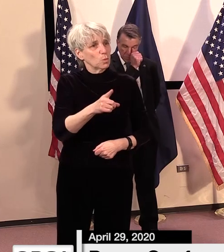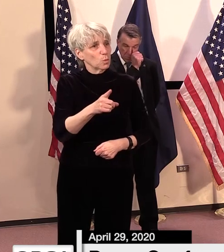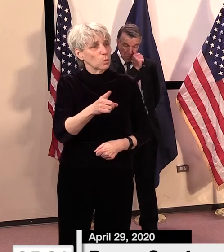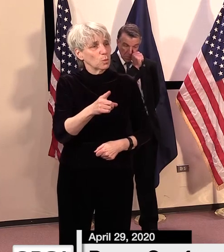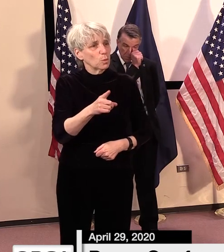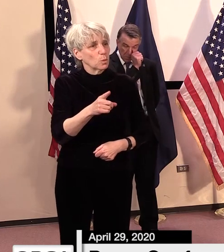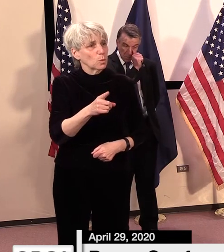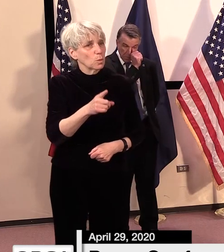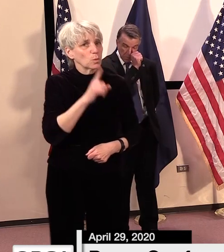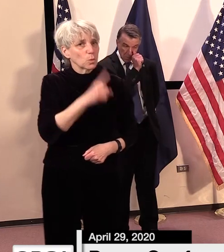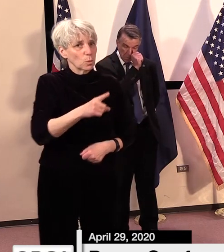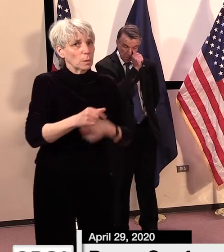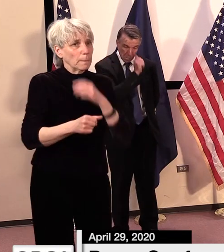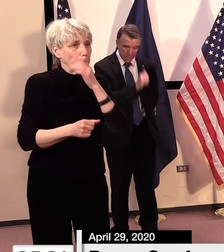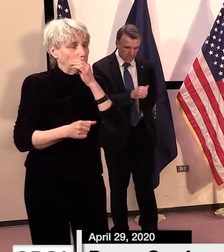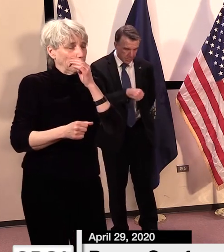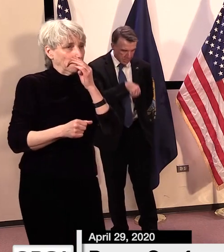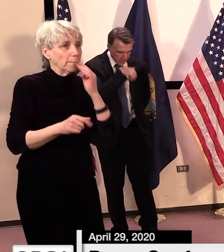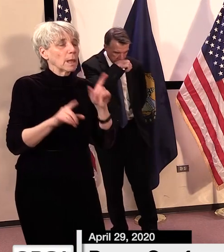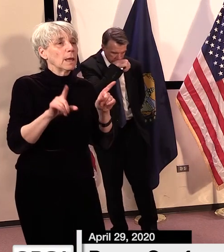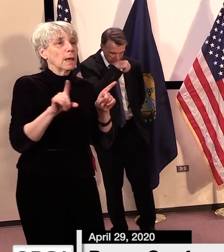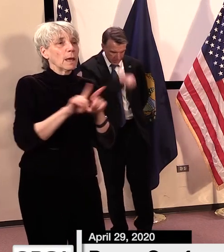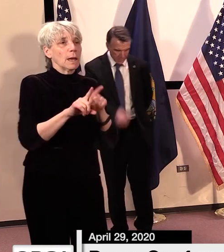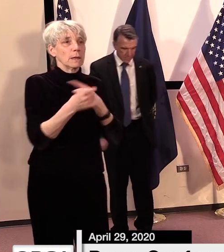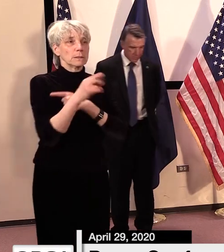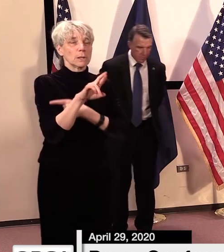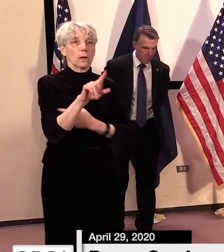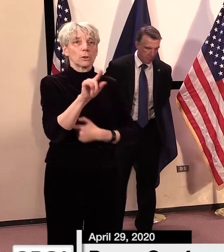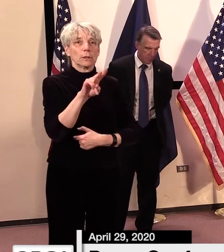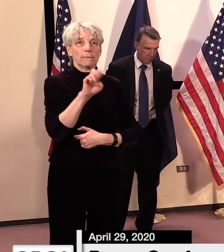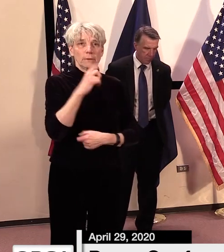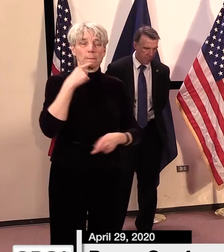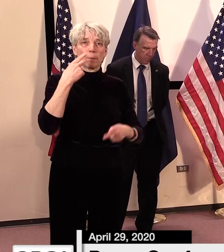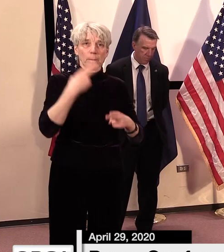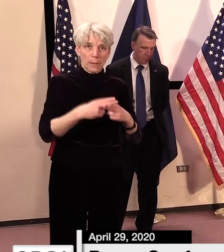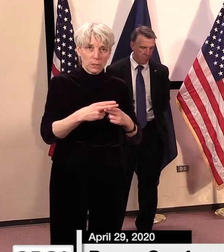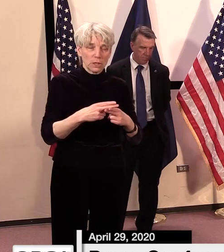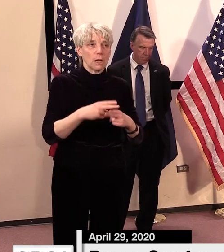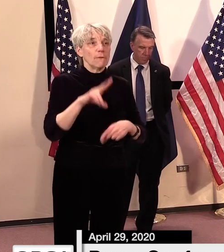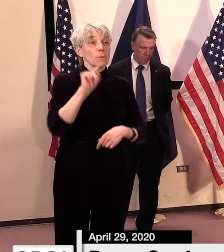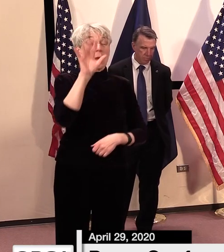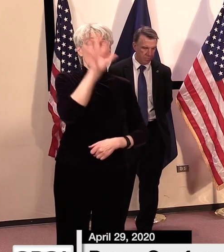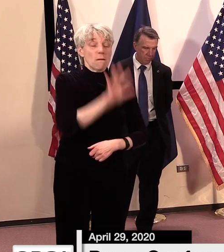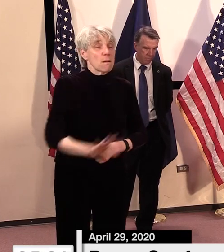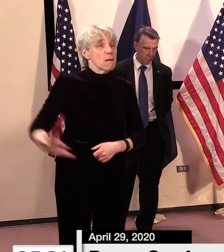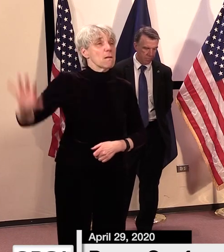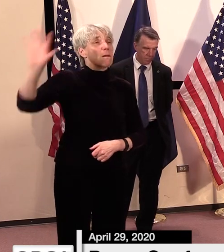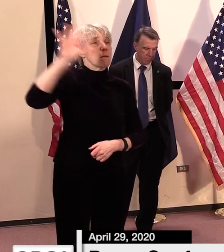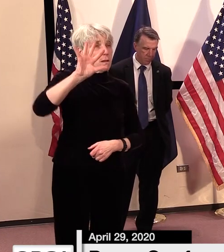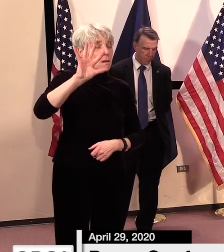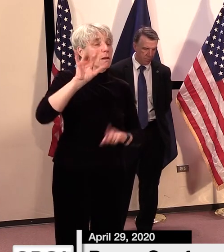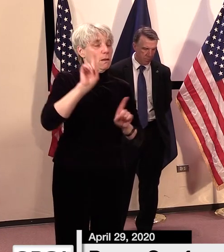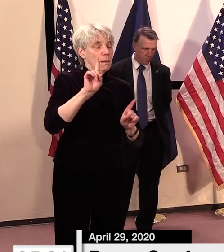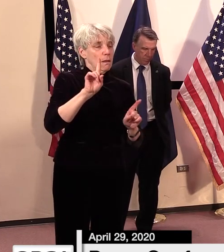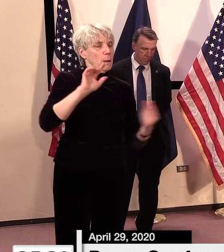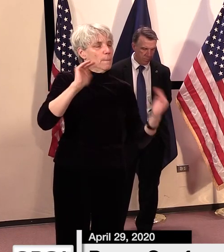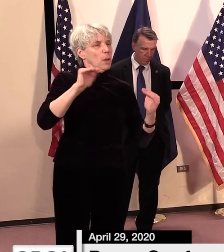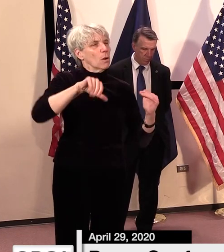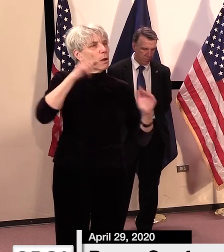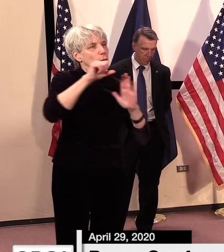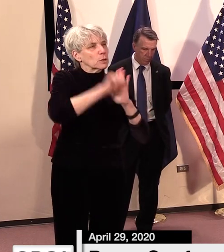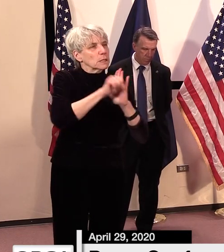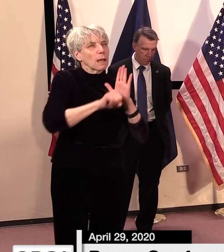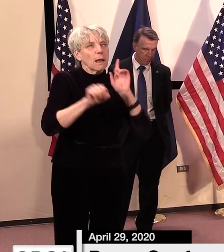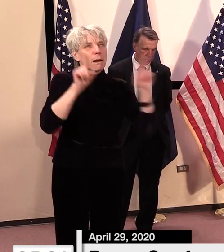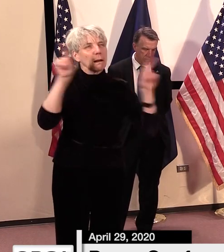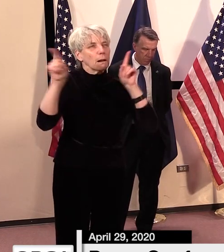to reiterate what the doctor said, if you look across the state and you look at other states and what has